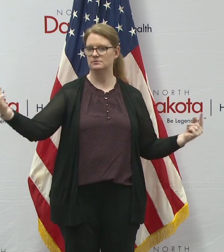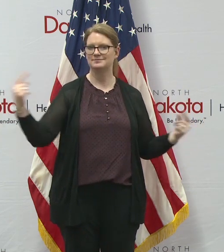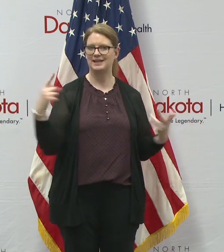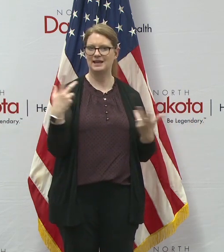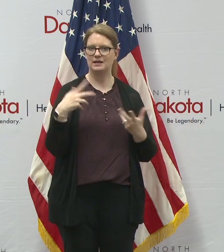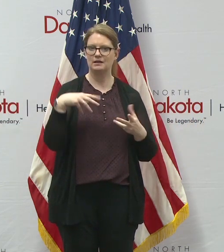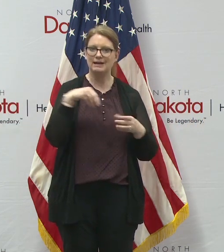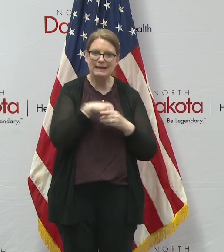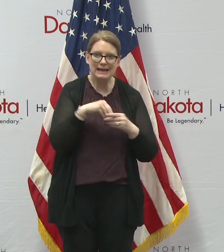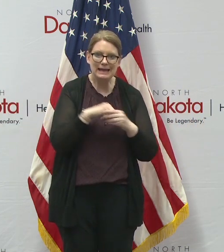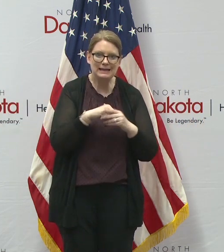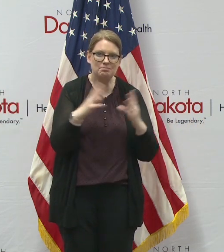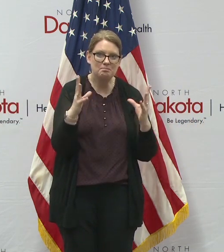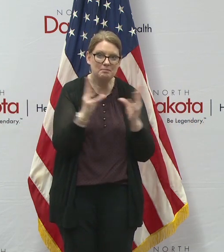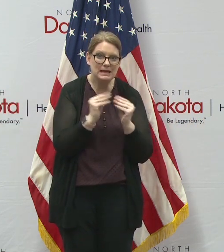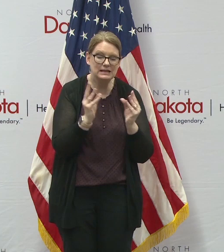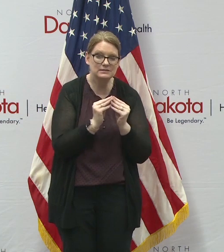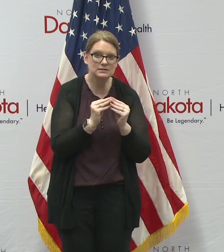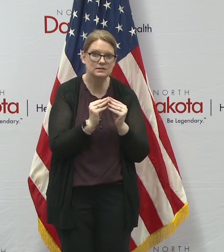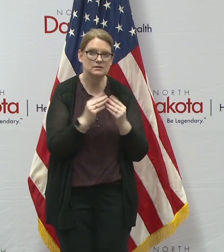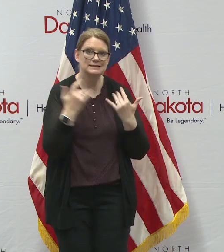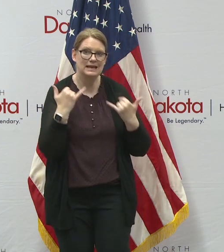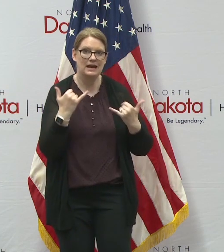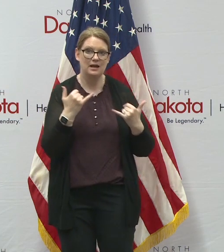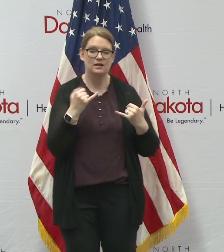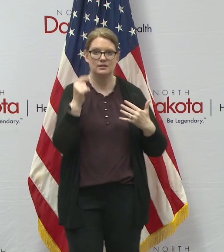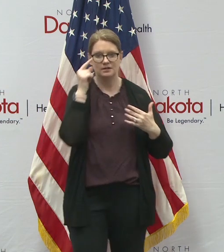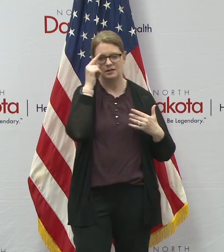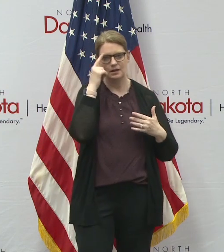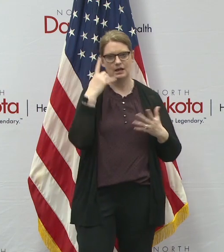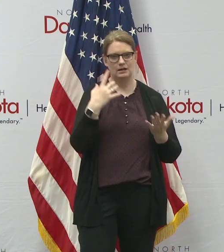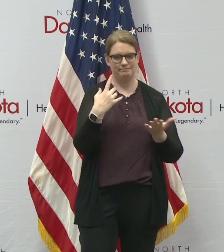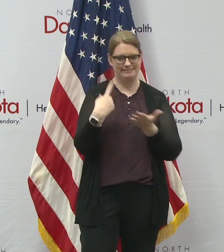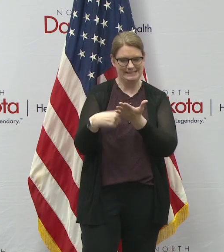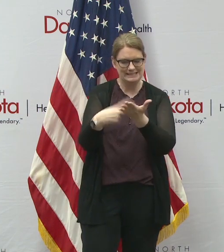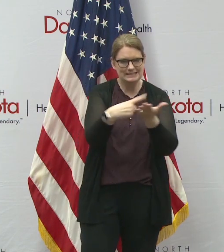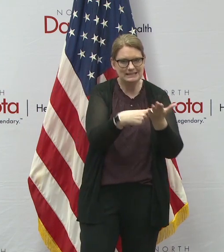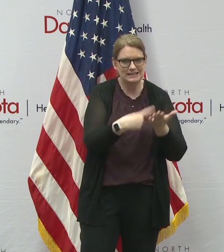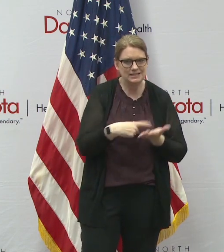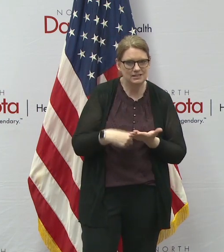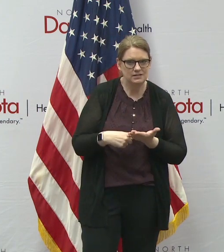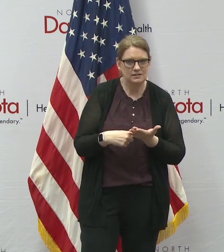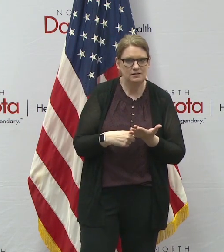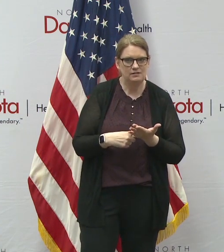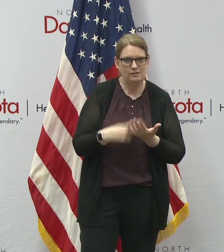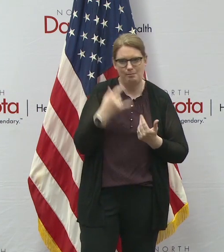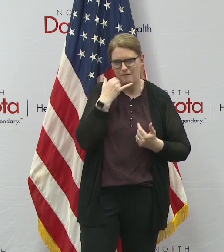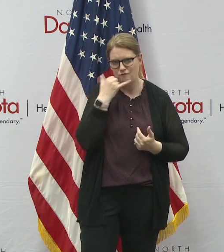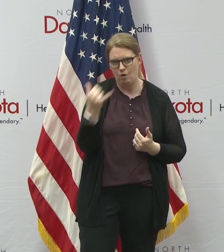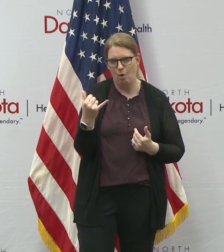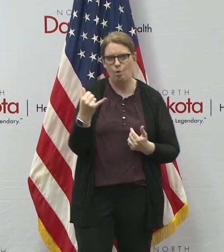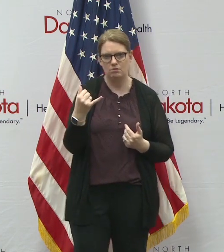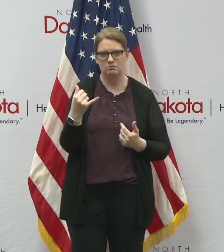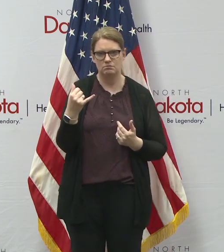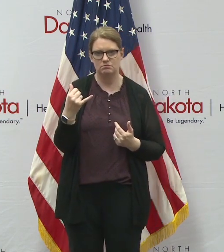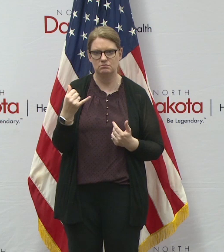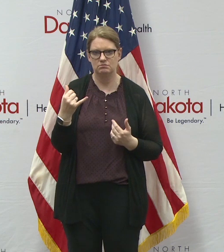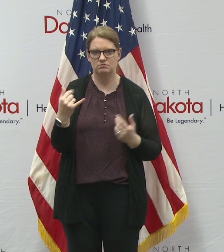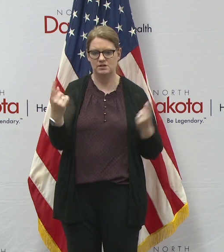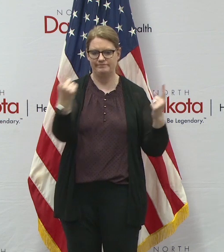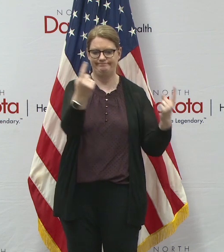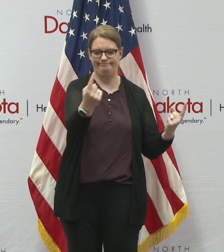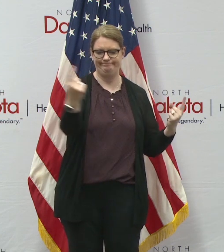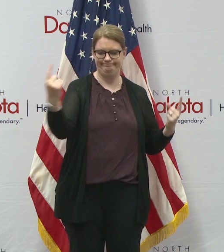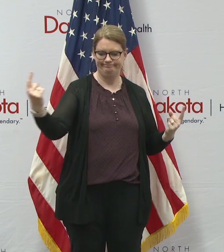meetings, have a lot of our internal meetings today and briefings that we're having are done by phone, people dialing in. So we've